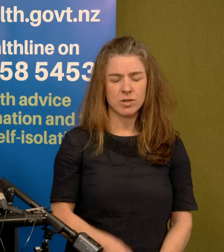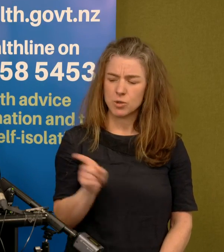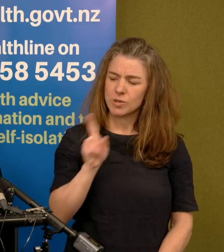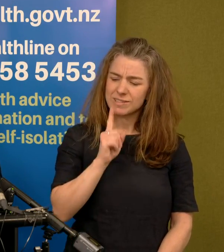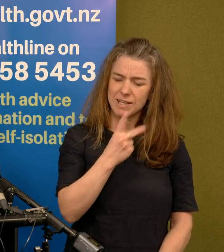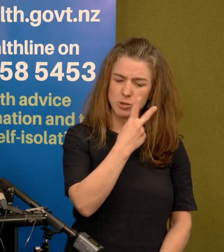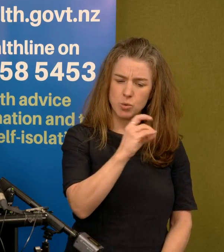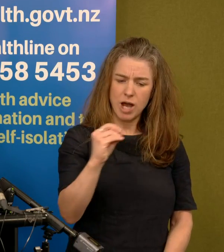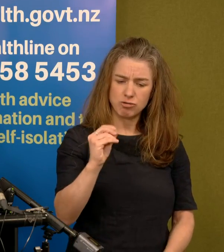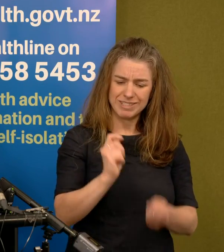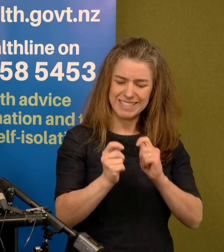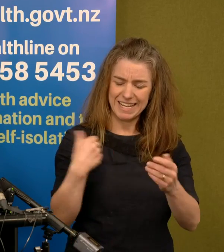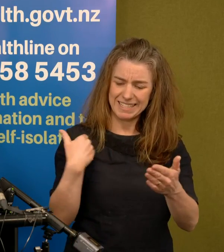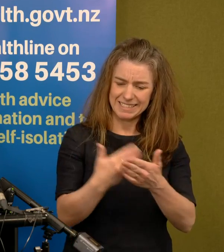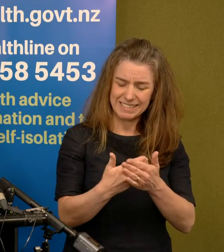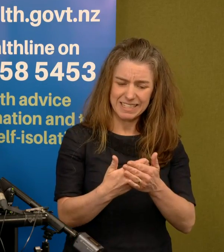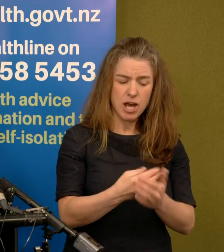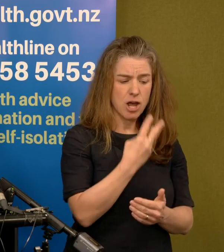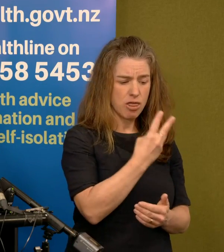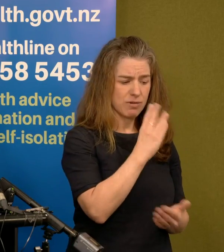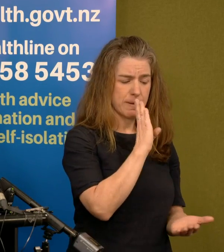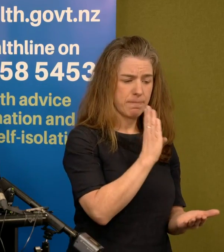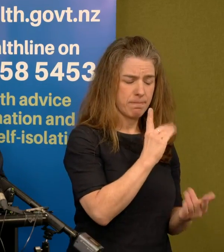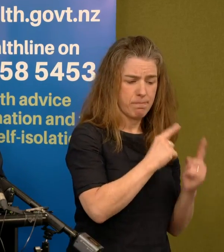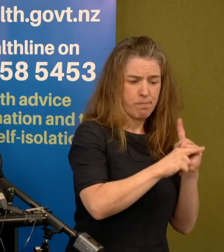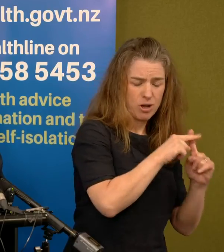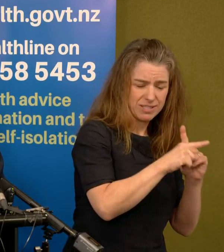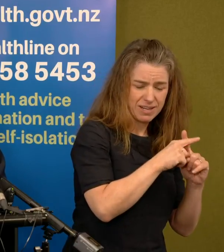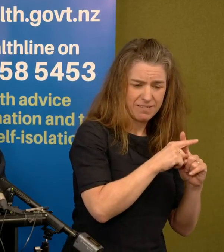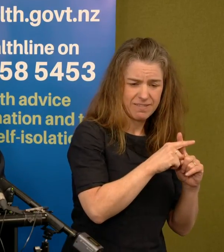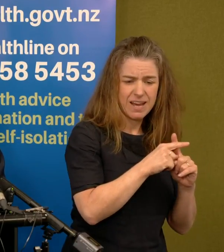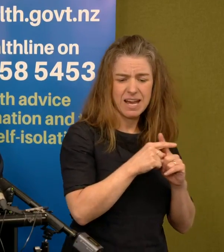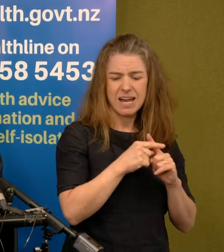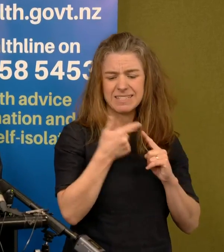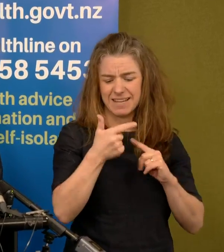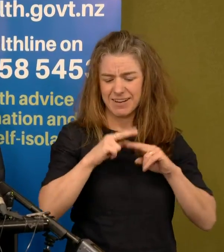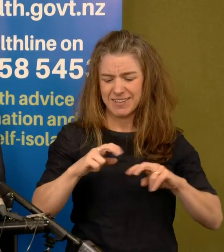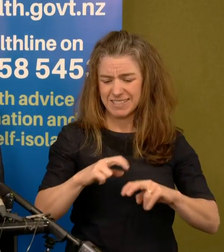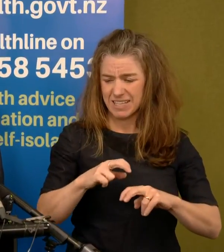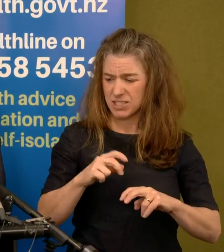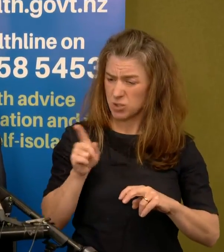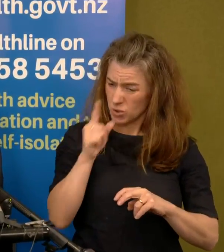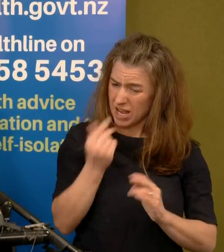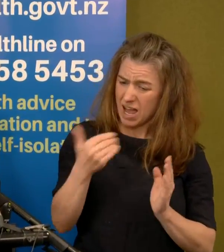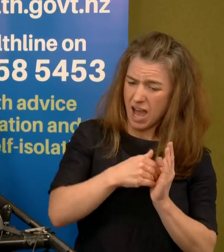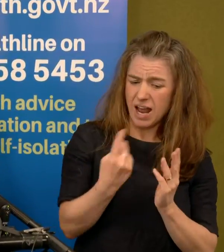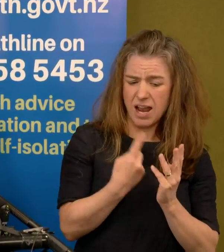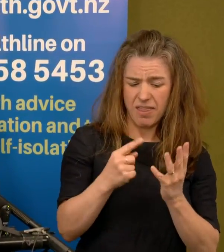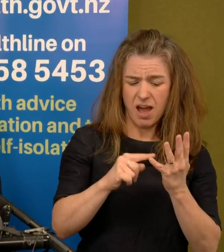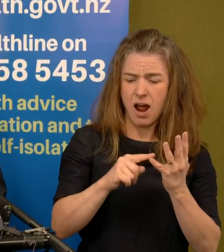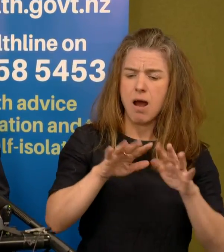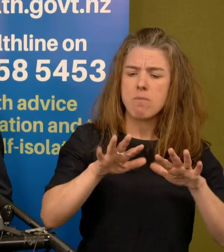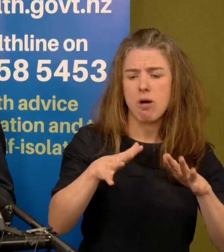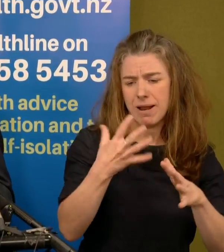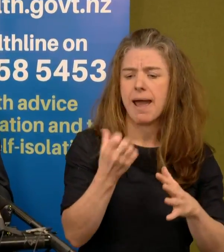3 positive and 7 investigating. Should we add another category there to say 1 probable? We'll be looking at that, and we'll get advice from our